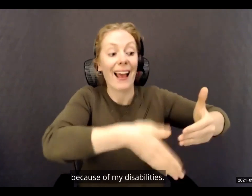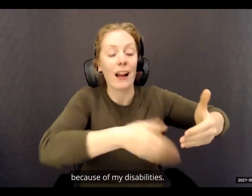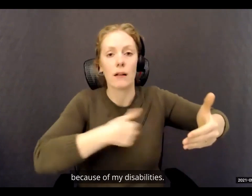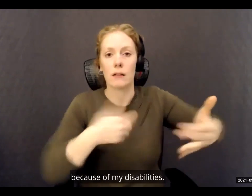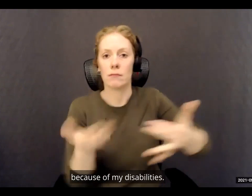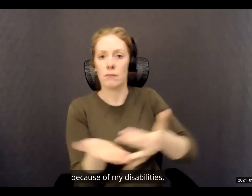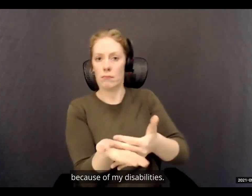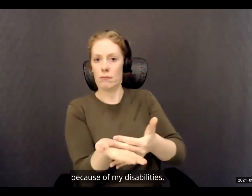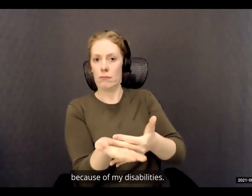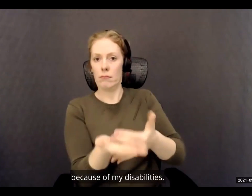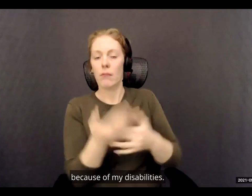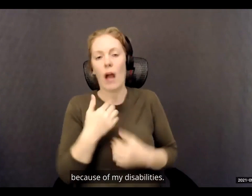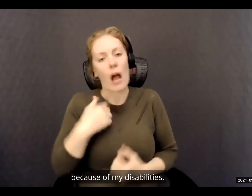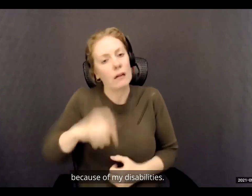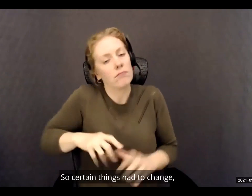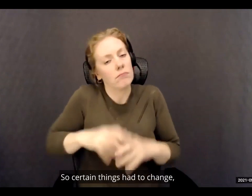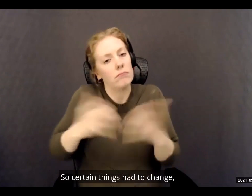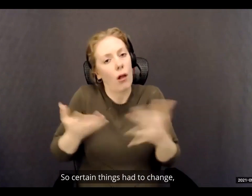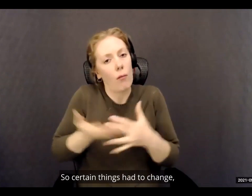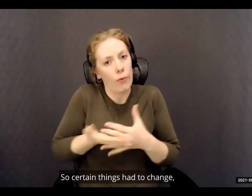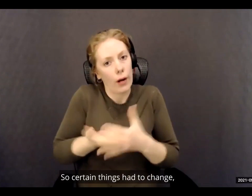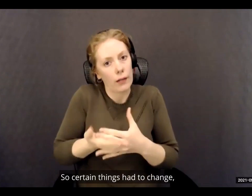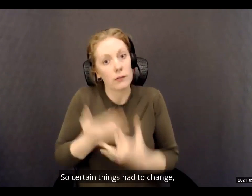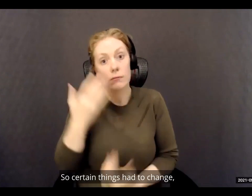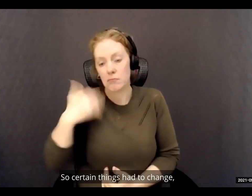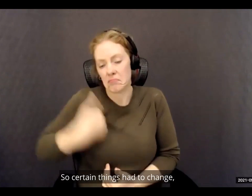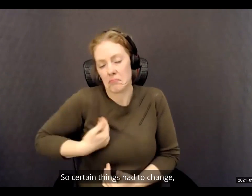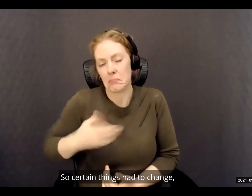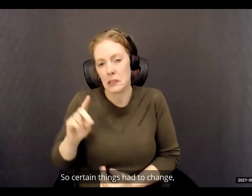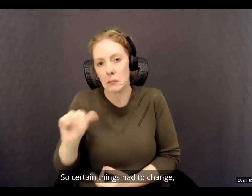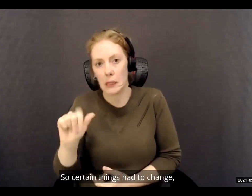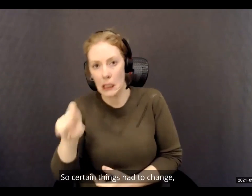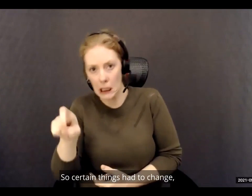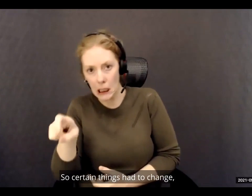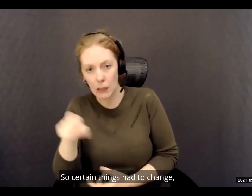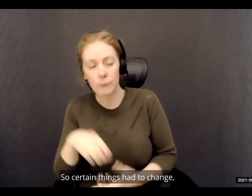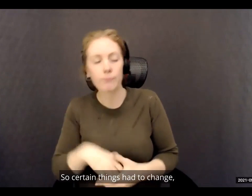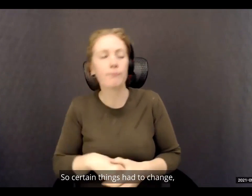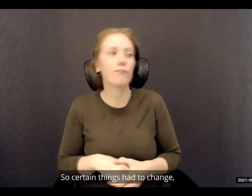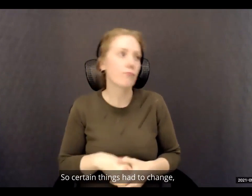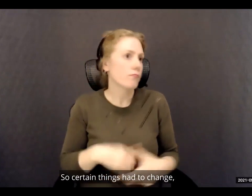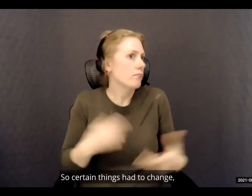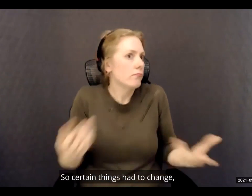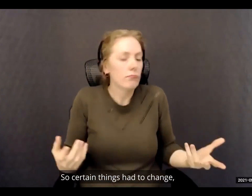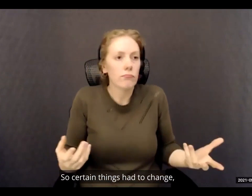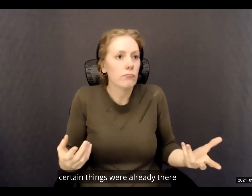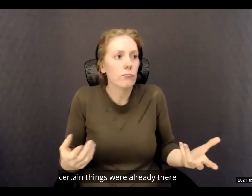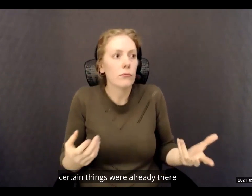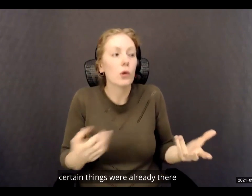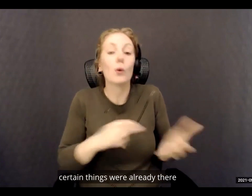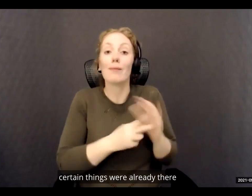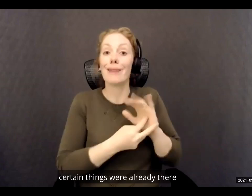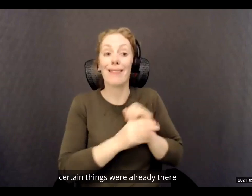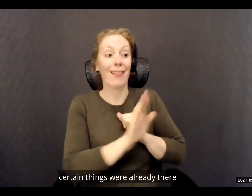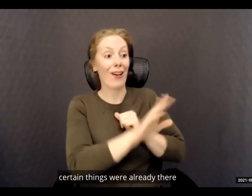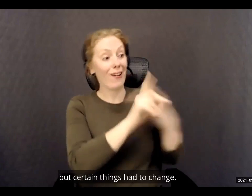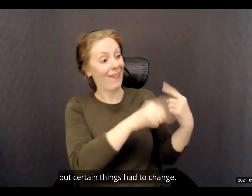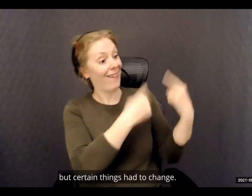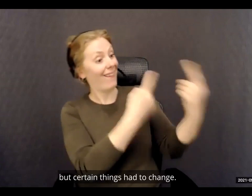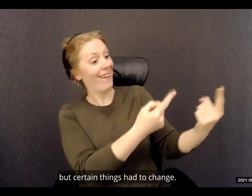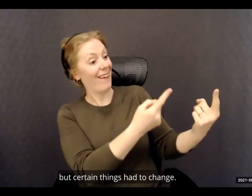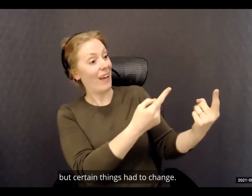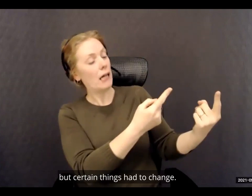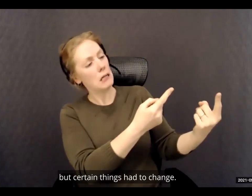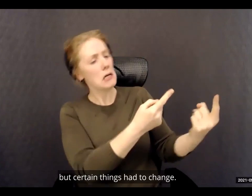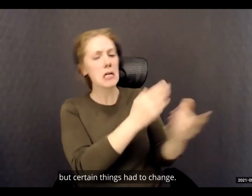of my disability. So, you know, certain things had to change. Certain things were already there, but